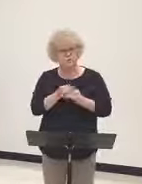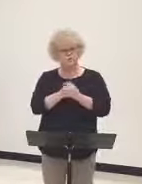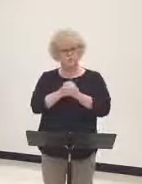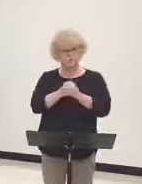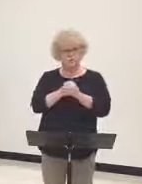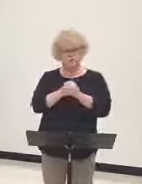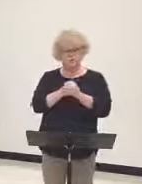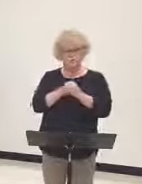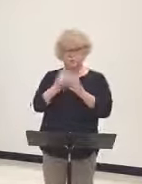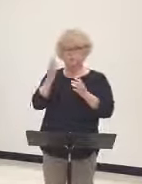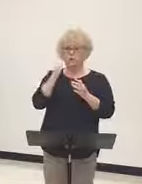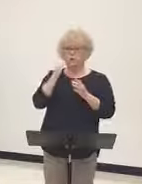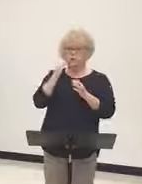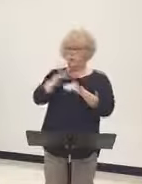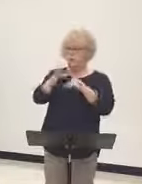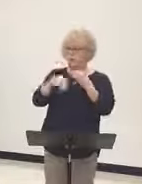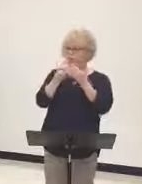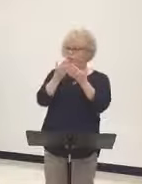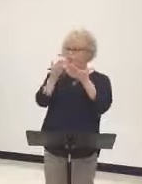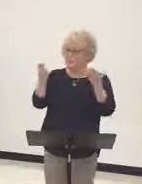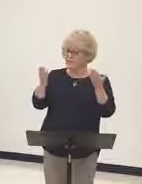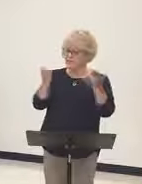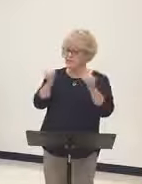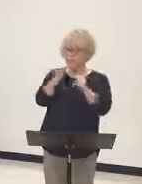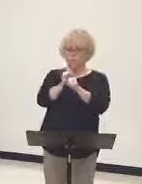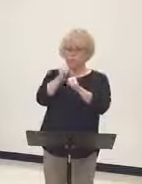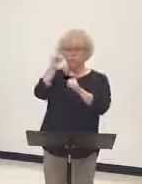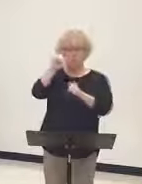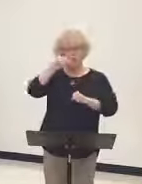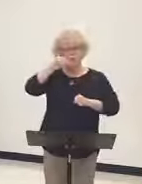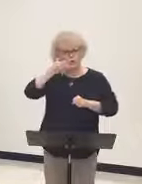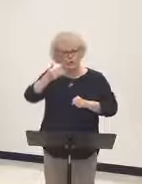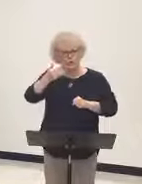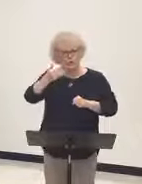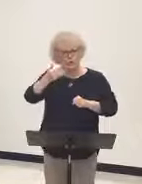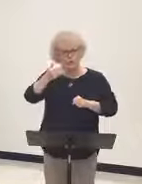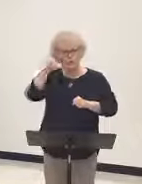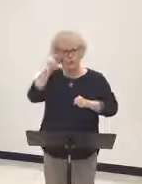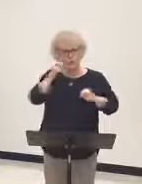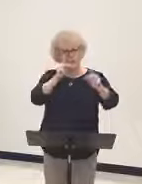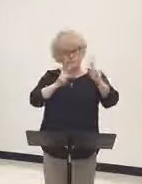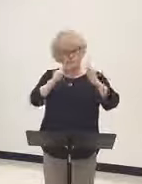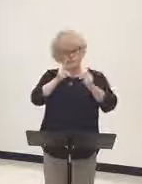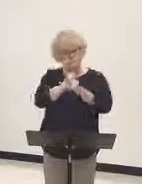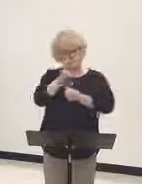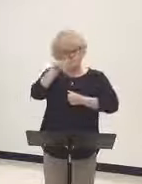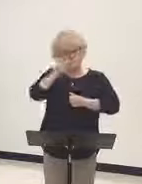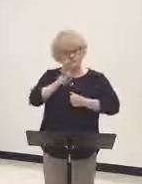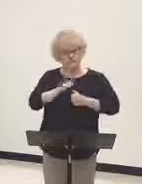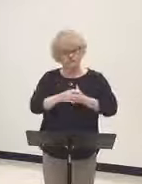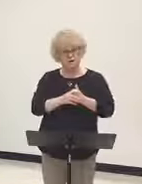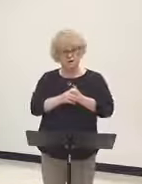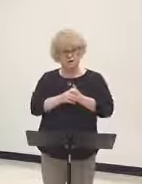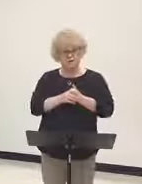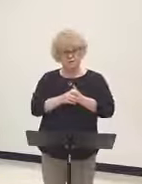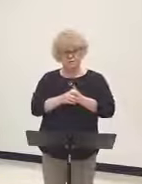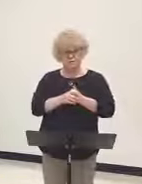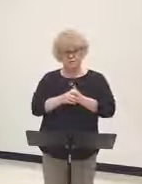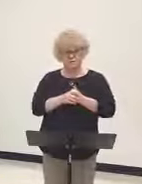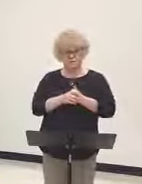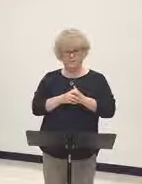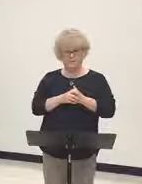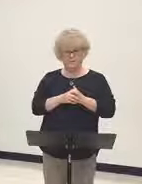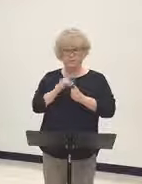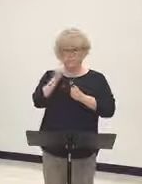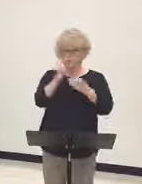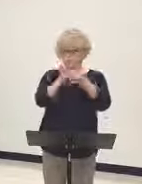sisters, we know that all things work for good for those who love God." Now,